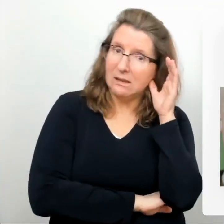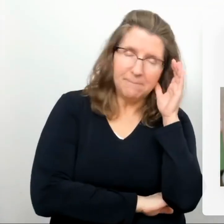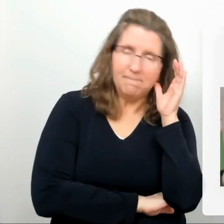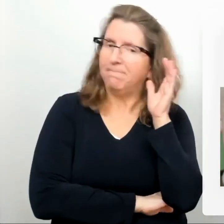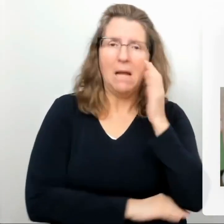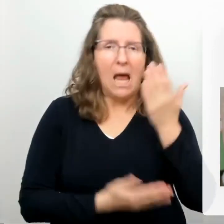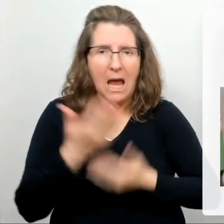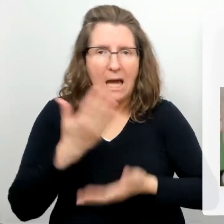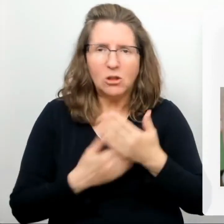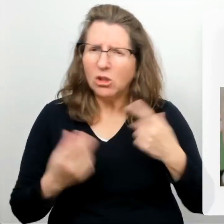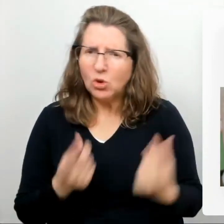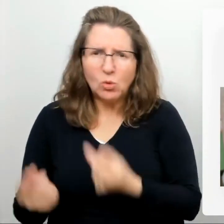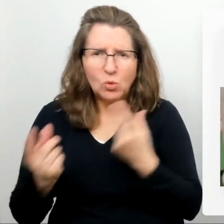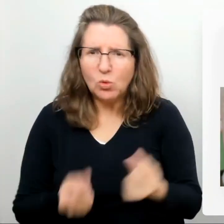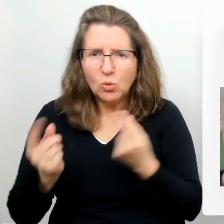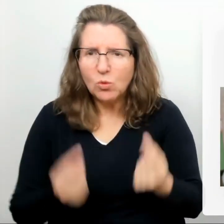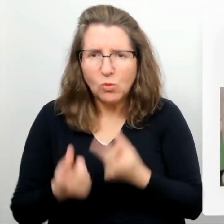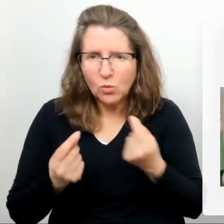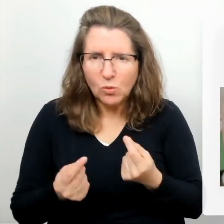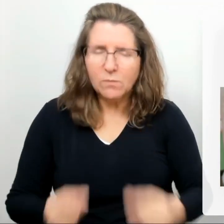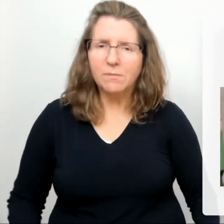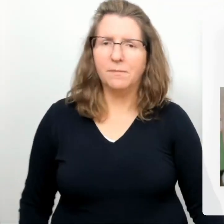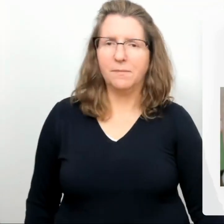least effective approach. He likes to be doing things.